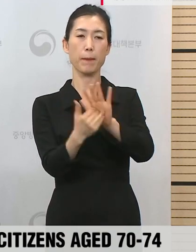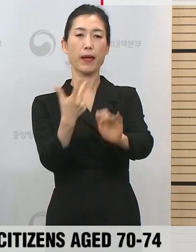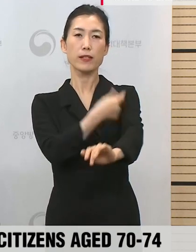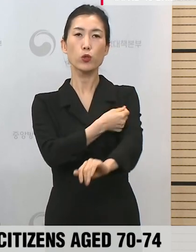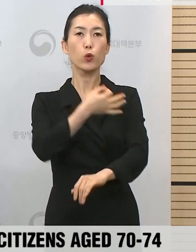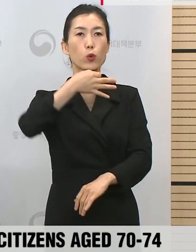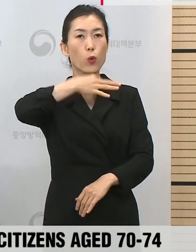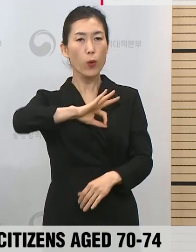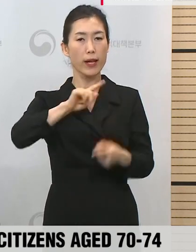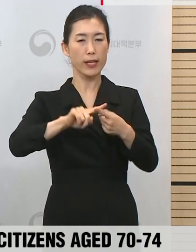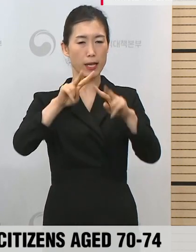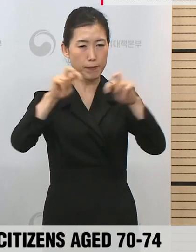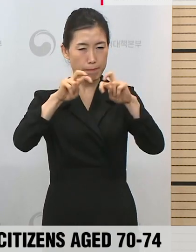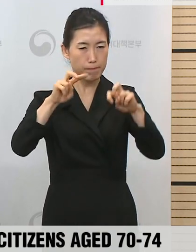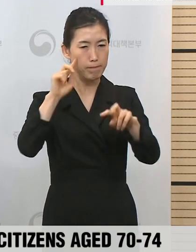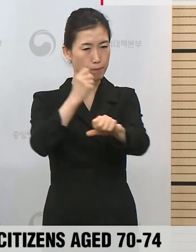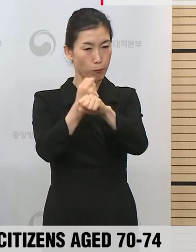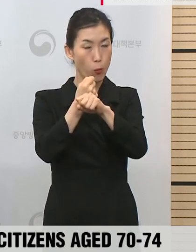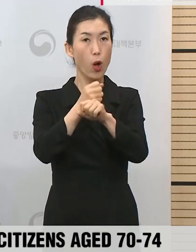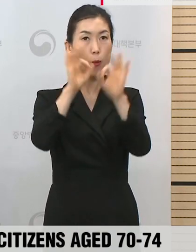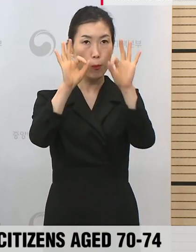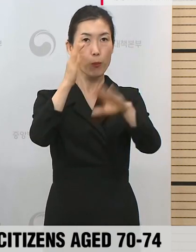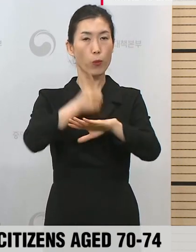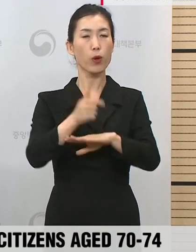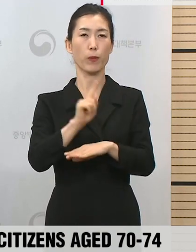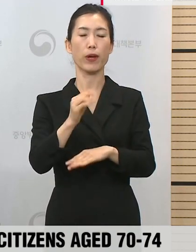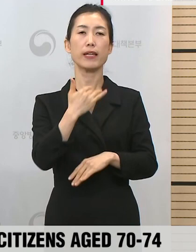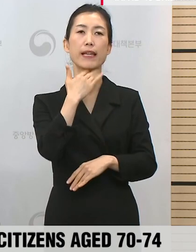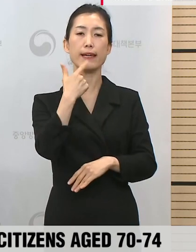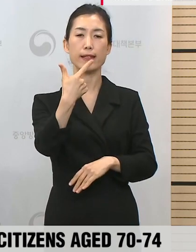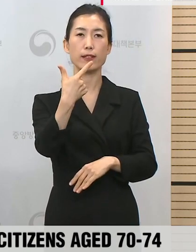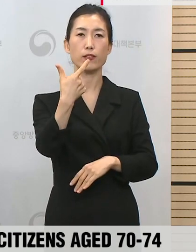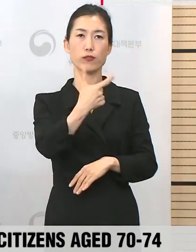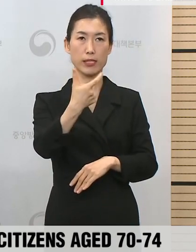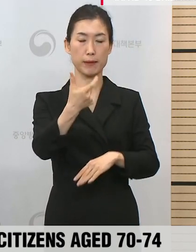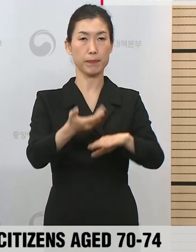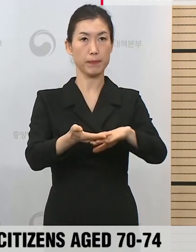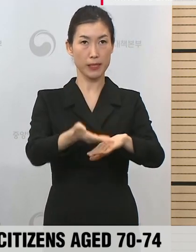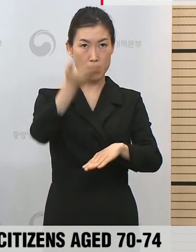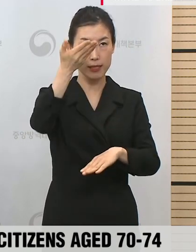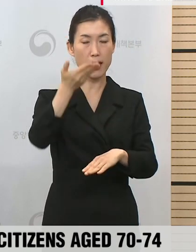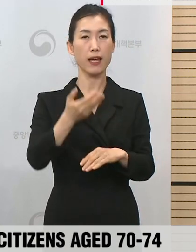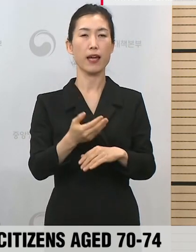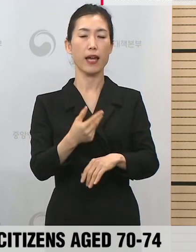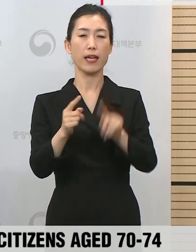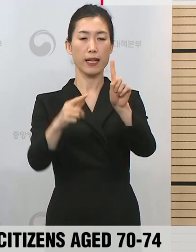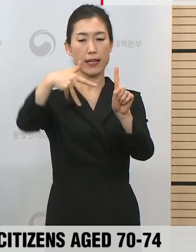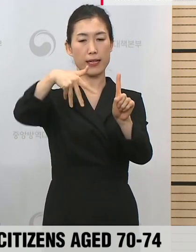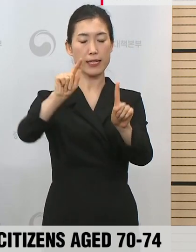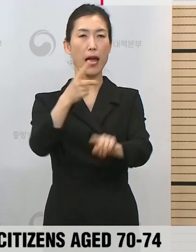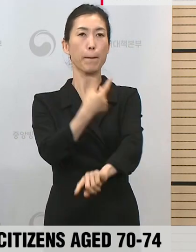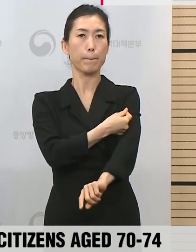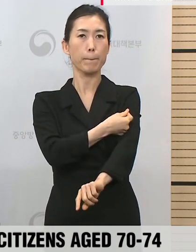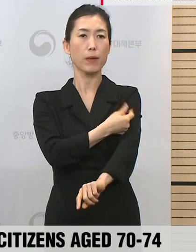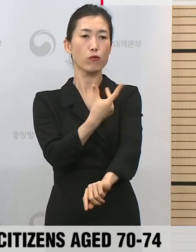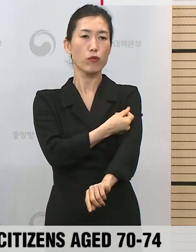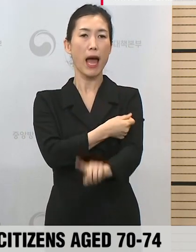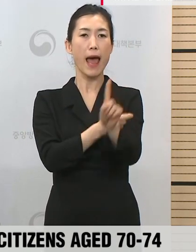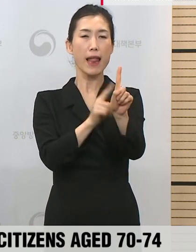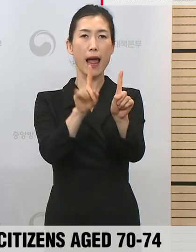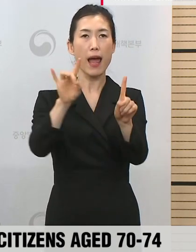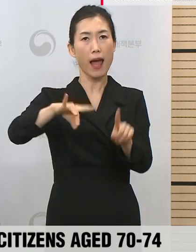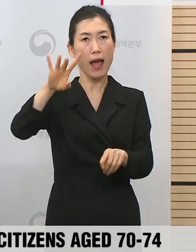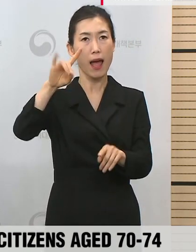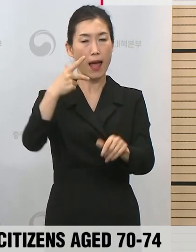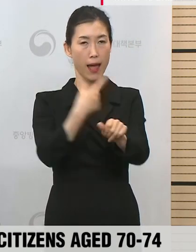senior citizens. And as for the efficacy of the vaccines, we have done some analysis, and especially those above the age of 60, even